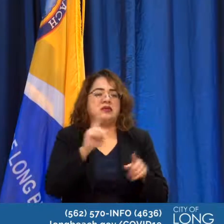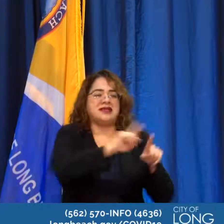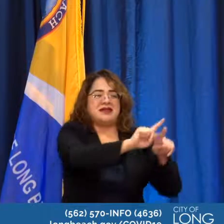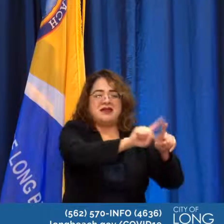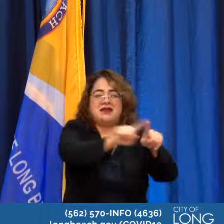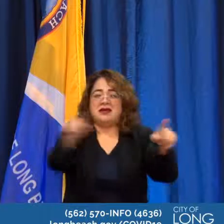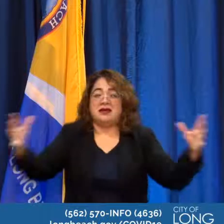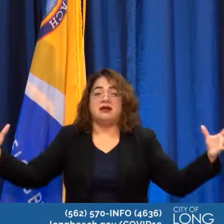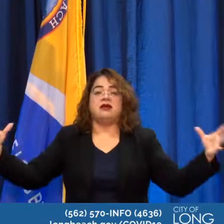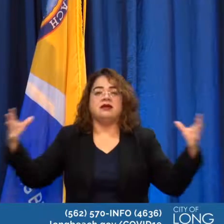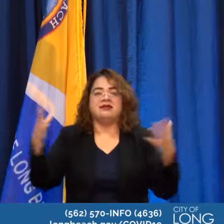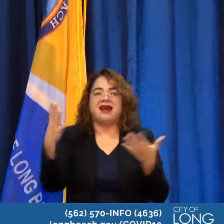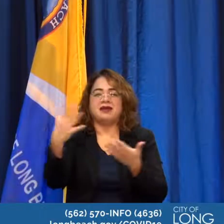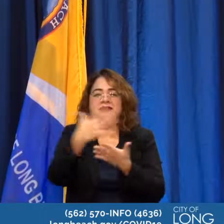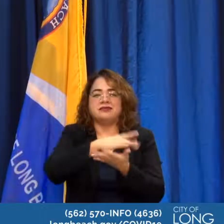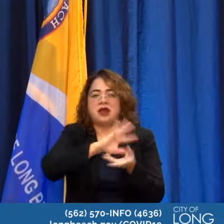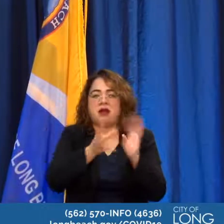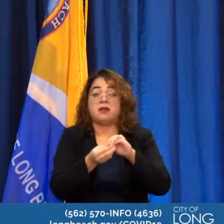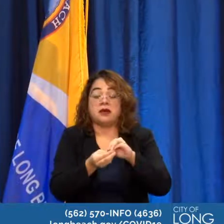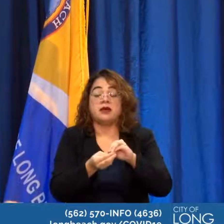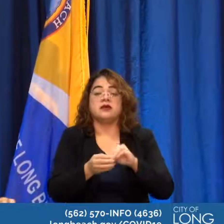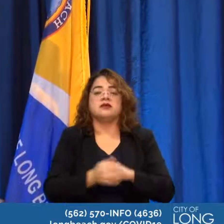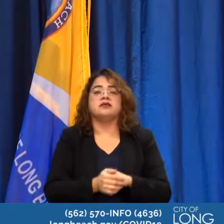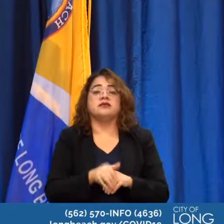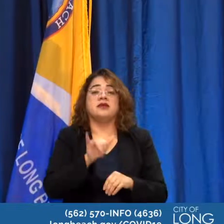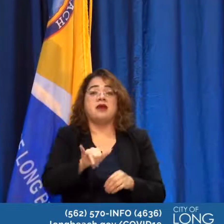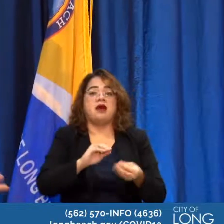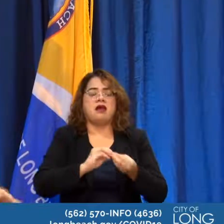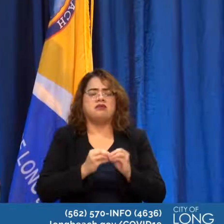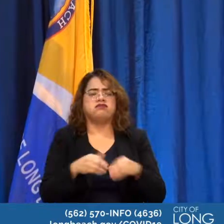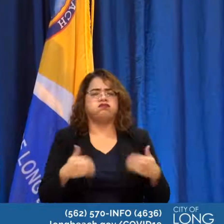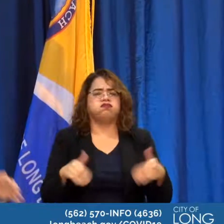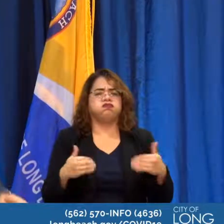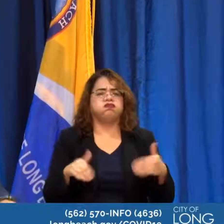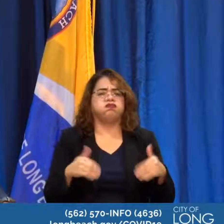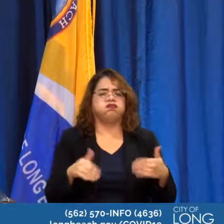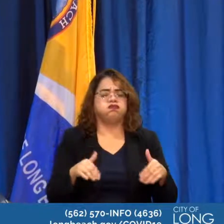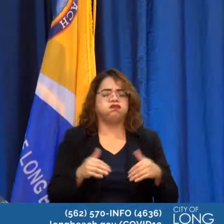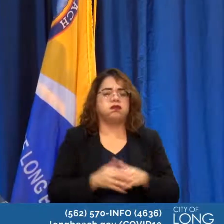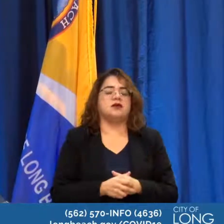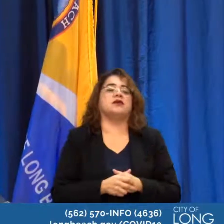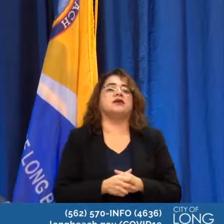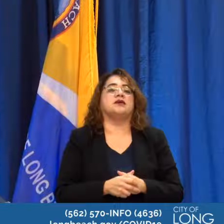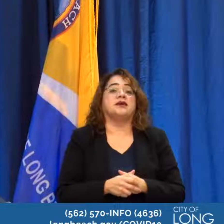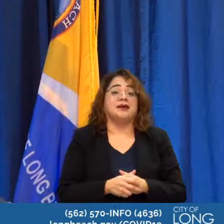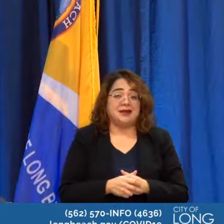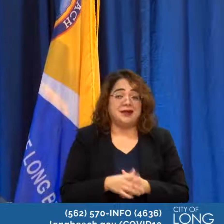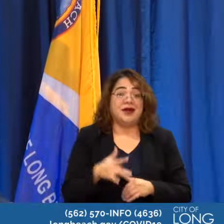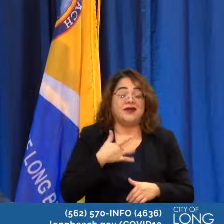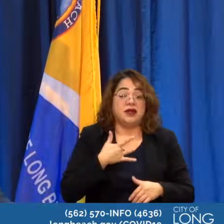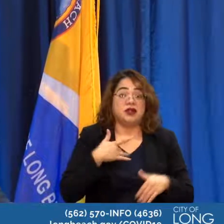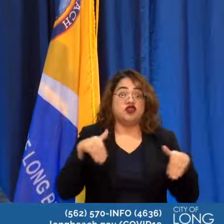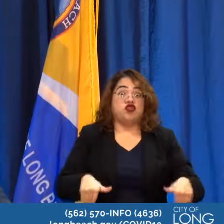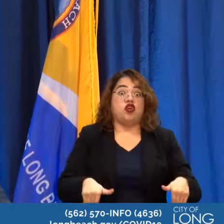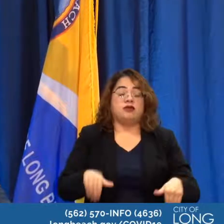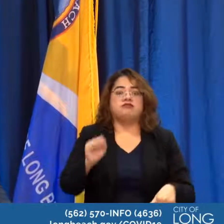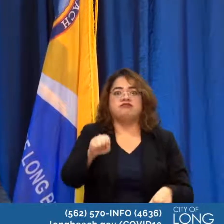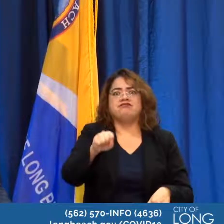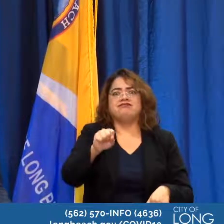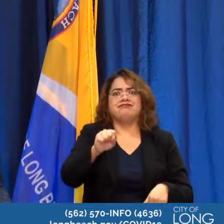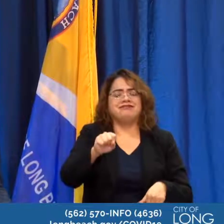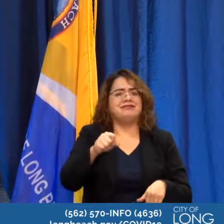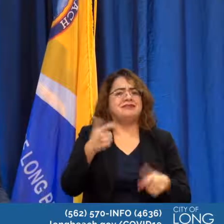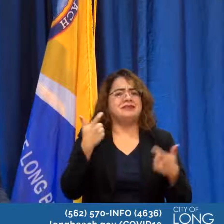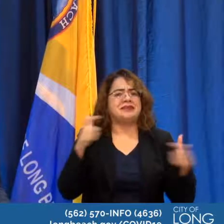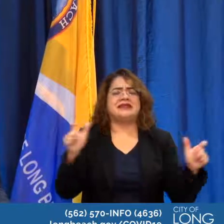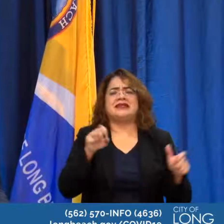Now, these numbers are alarming, and they should be. But the issue with COVID-19 that I think we